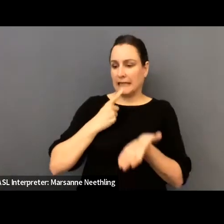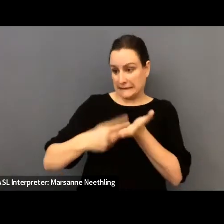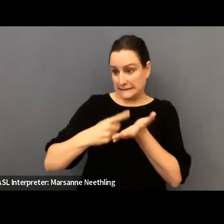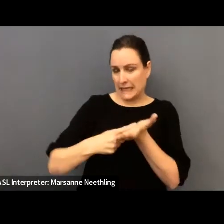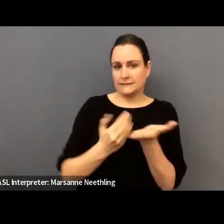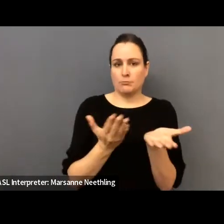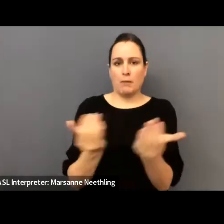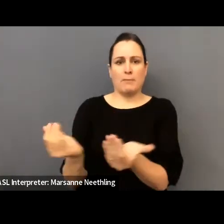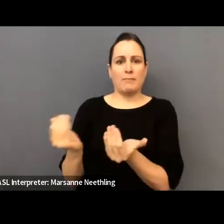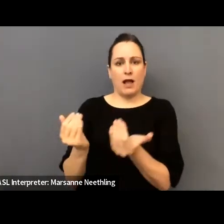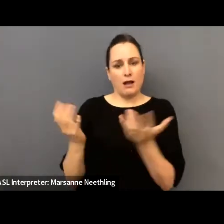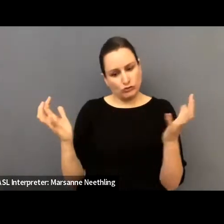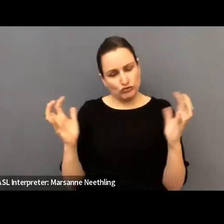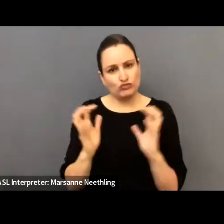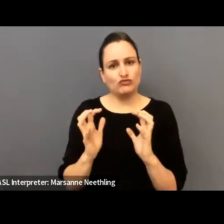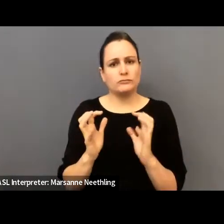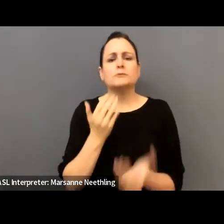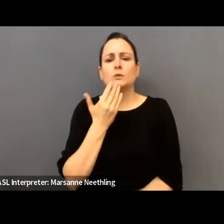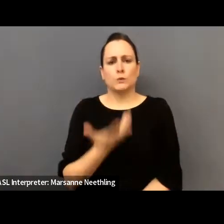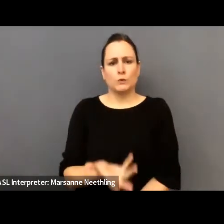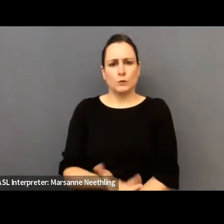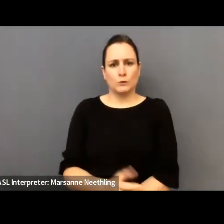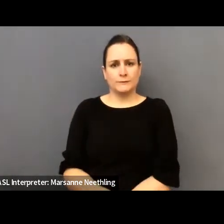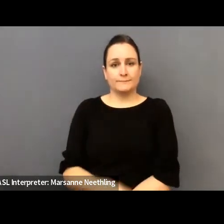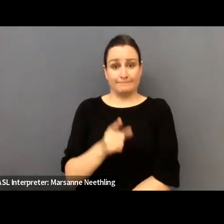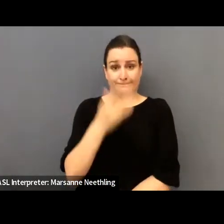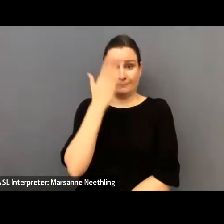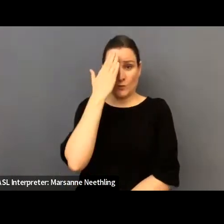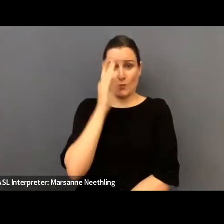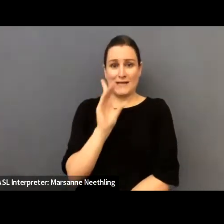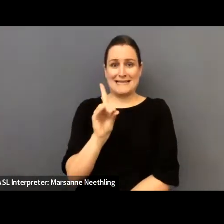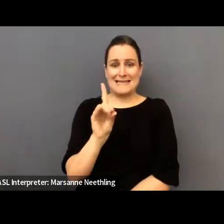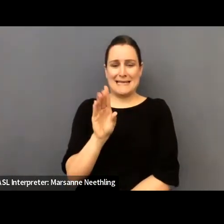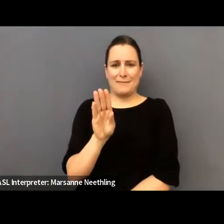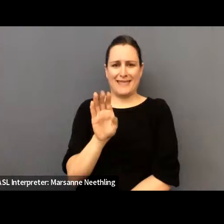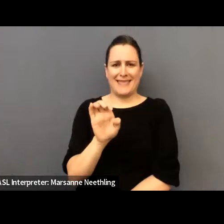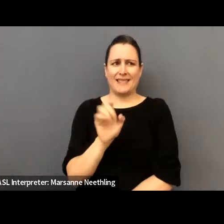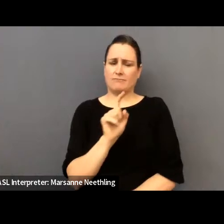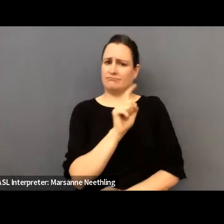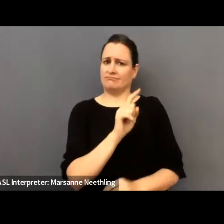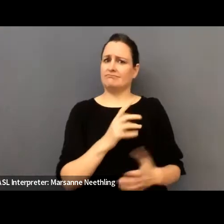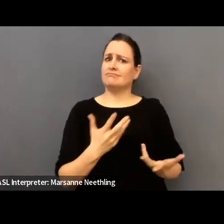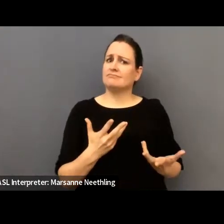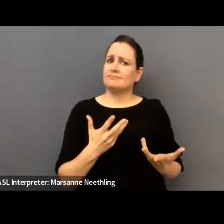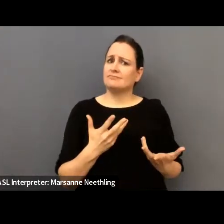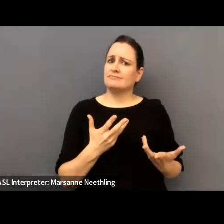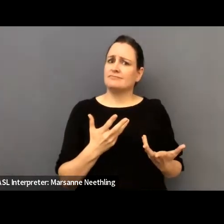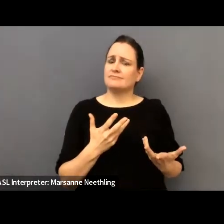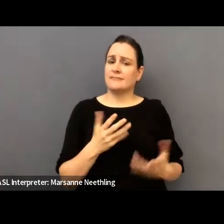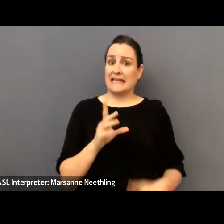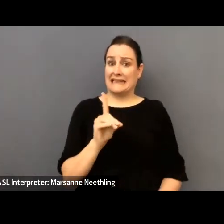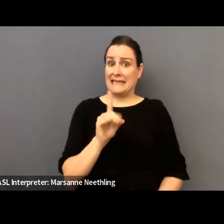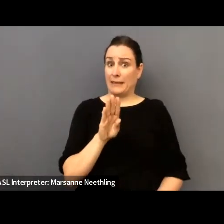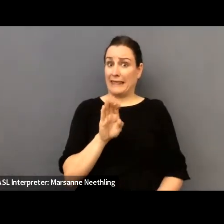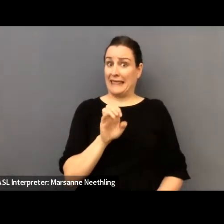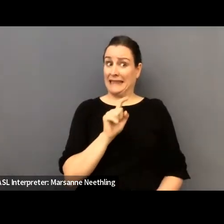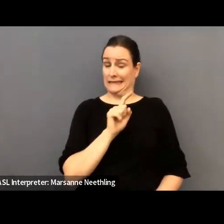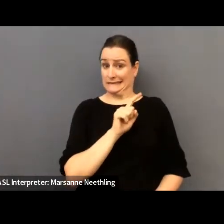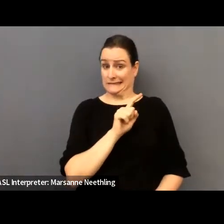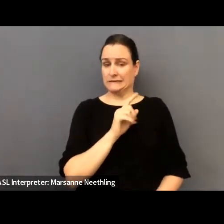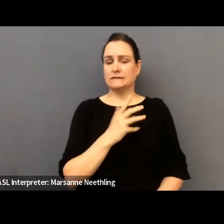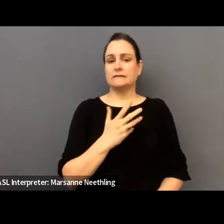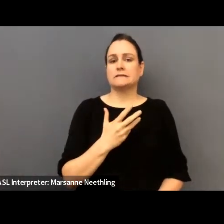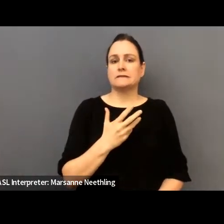faced within the DBE, whereby educators who are teaching learners who are